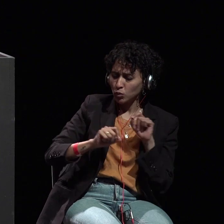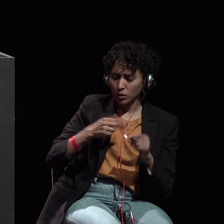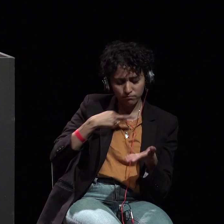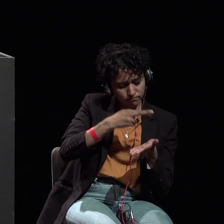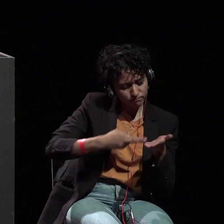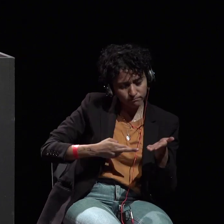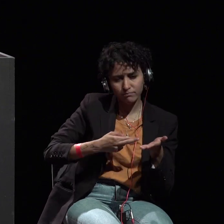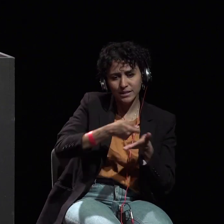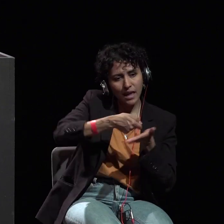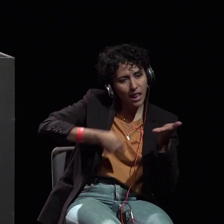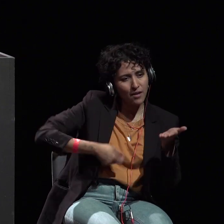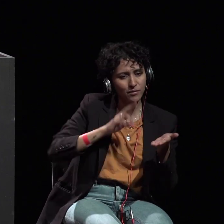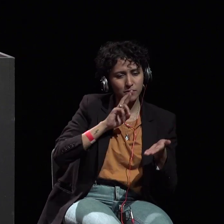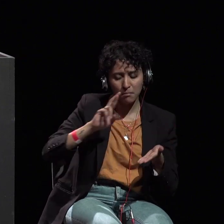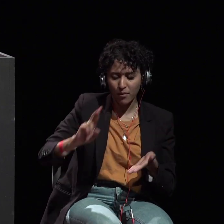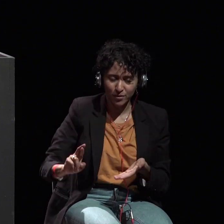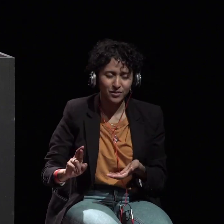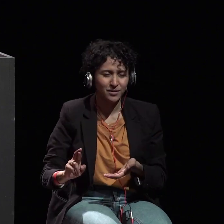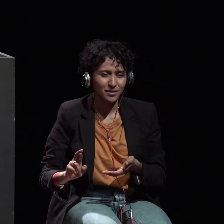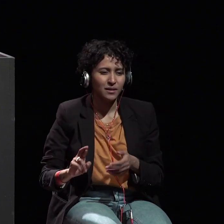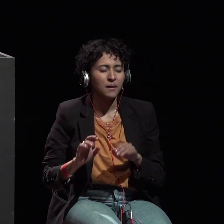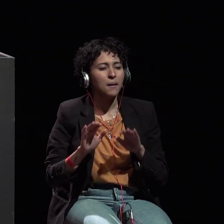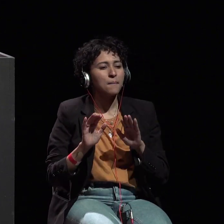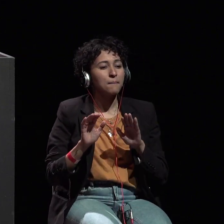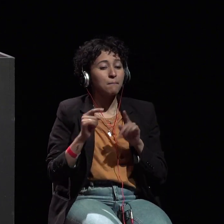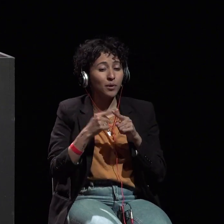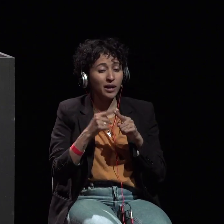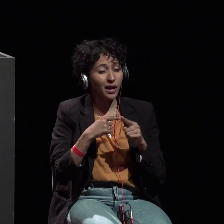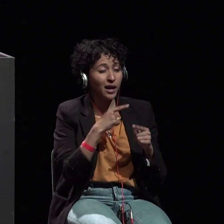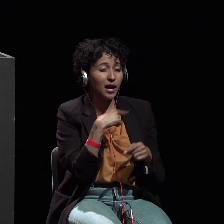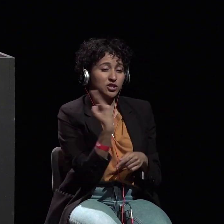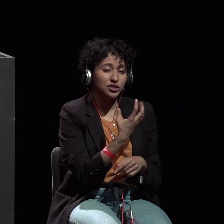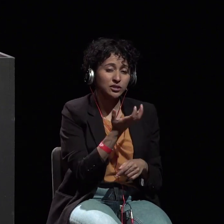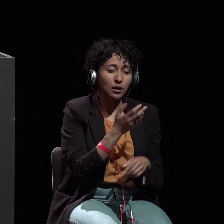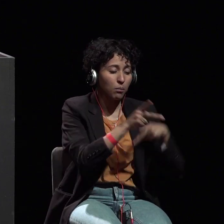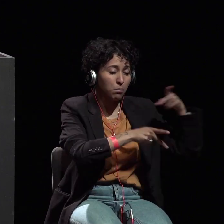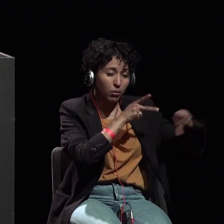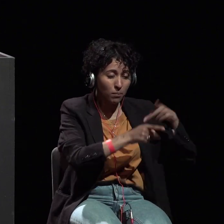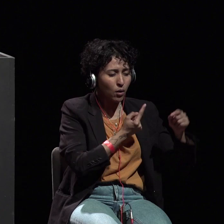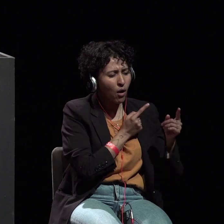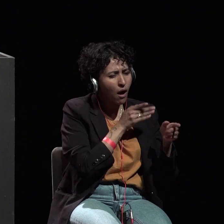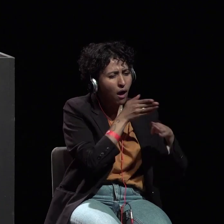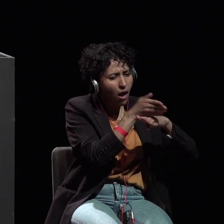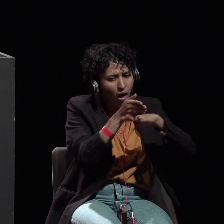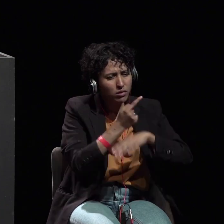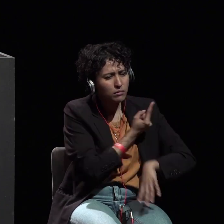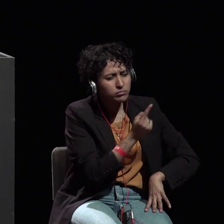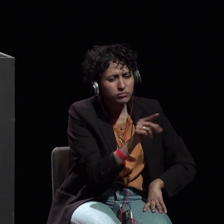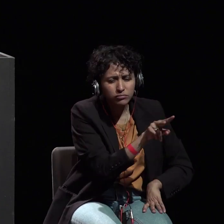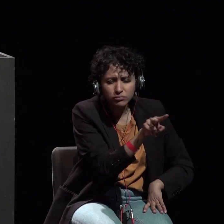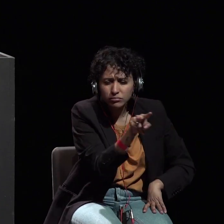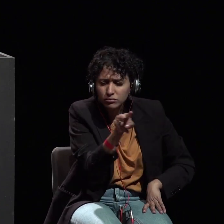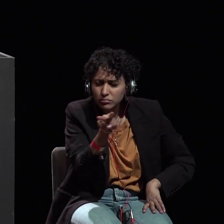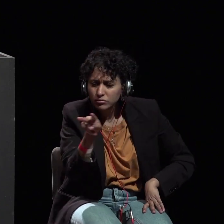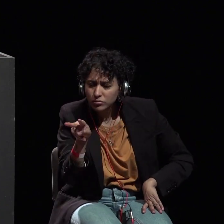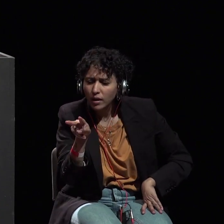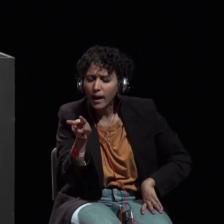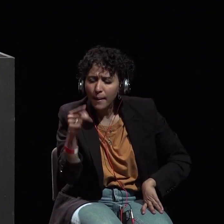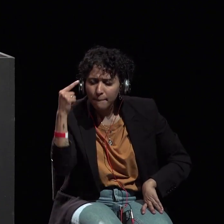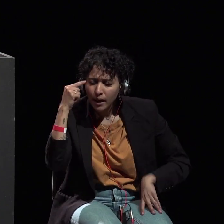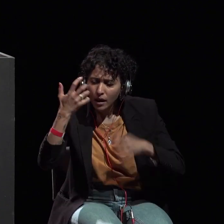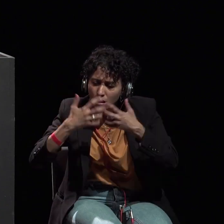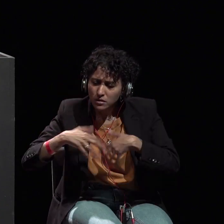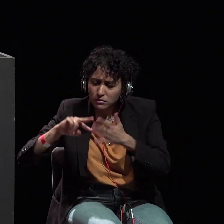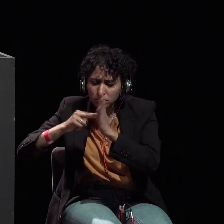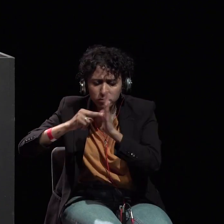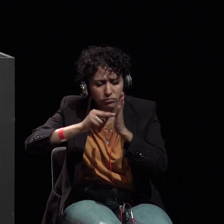content, and significance of the archival materials in front of them. This freed us from having to craft a single coherent narrative, of which we were incredibly